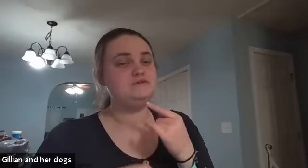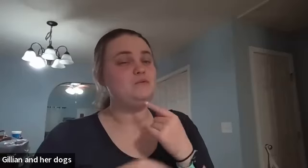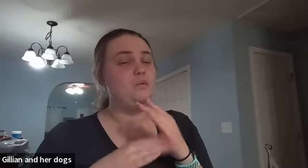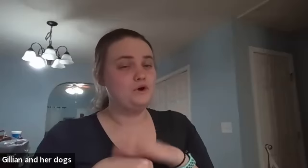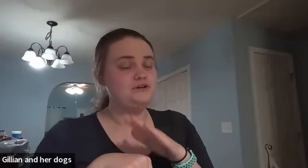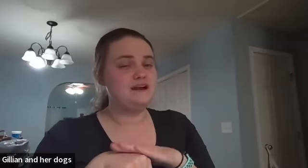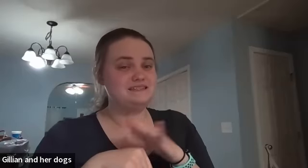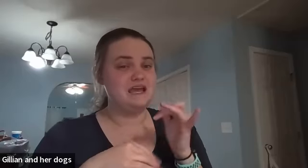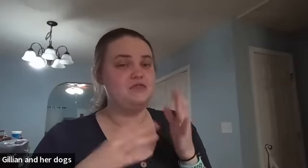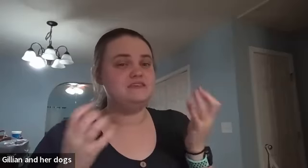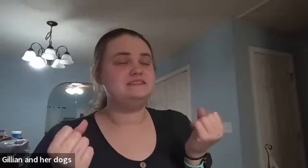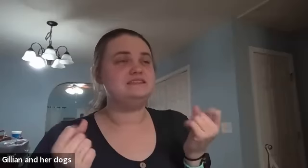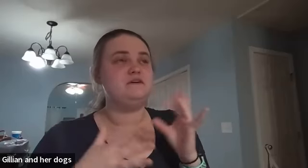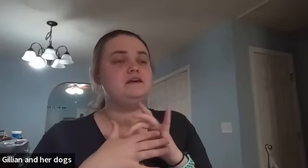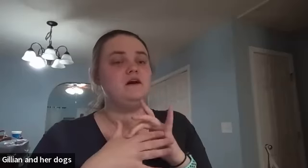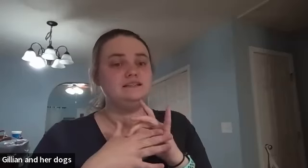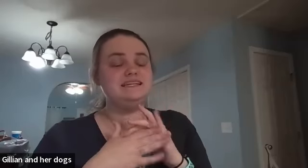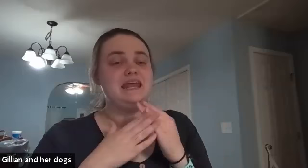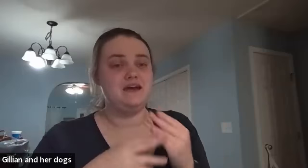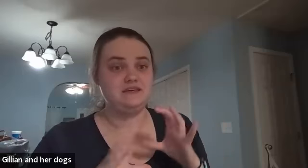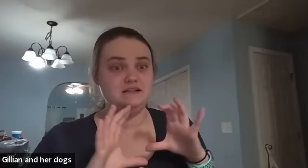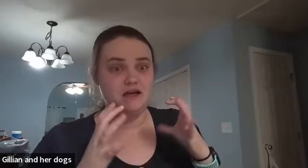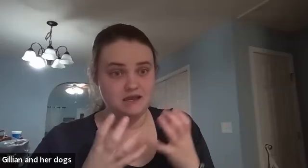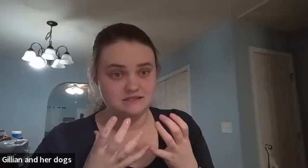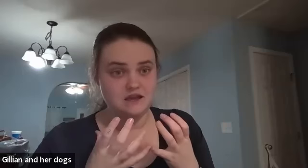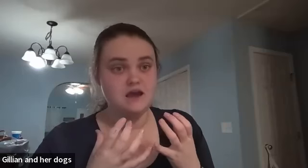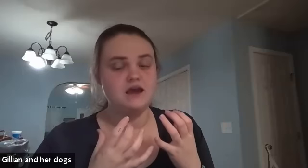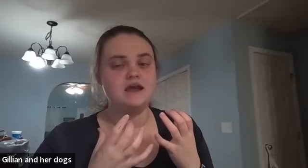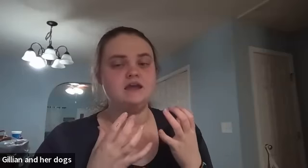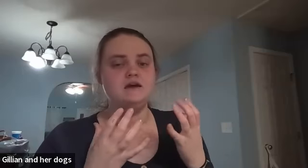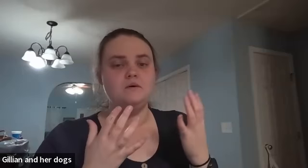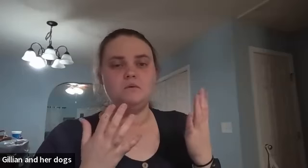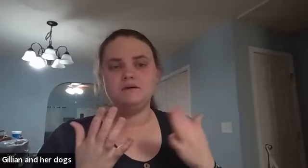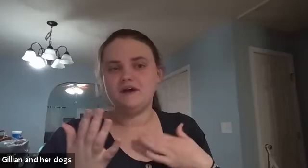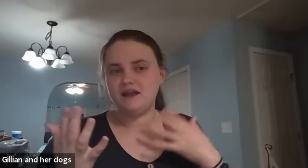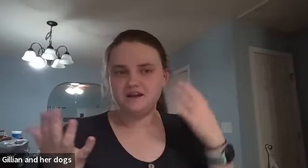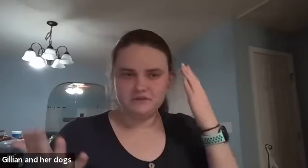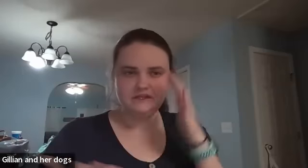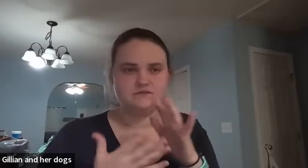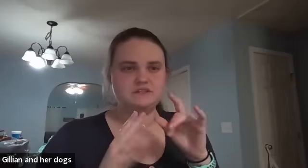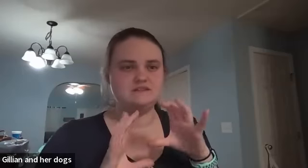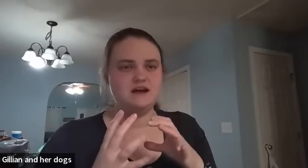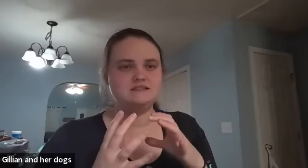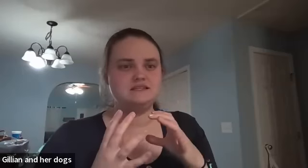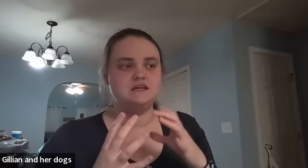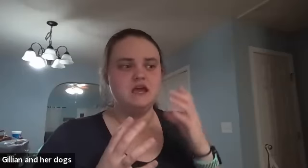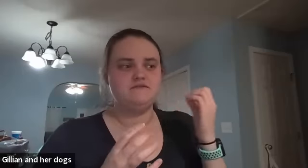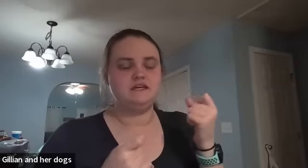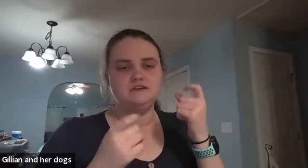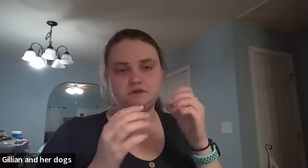will warn you guys now, this is a very content heavy class. One of my kind of beliefs with this class is if I give you